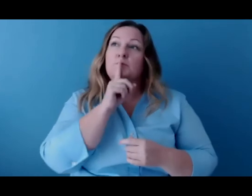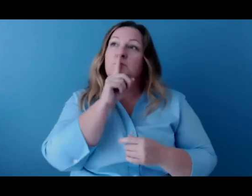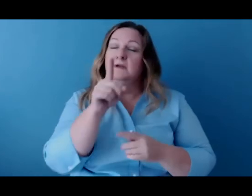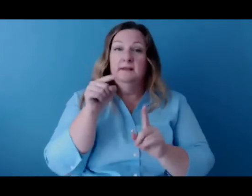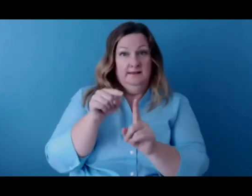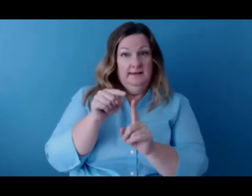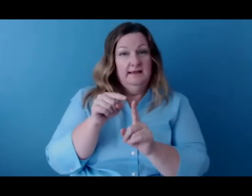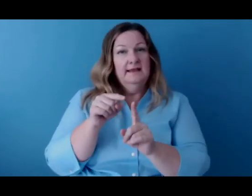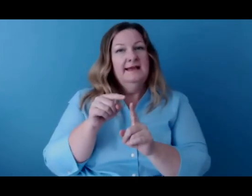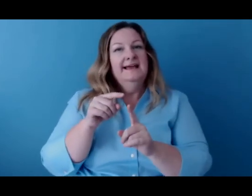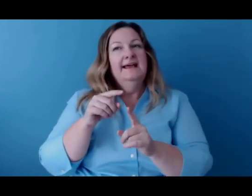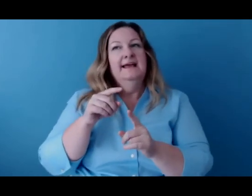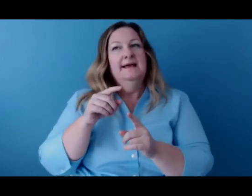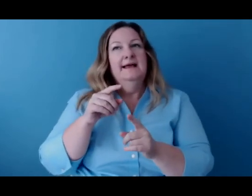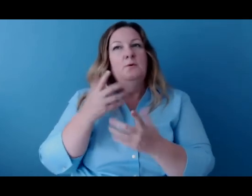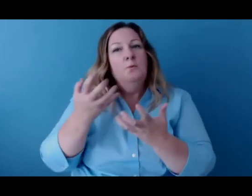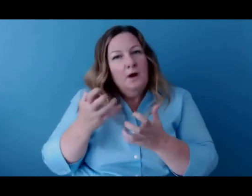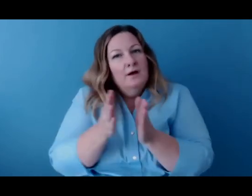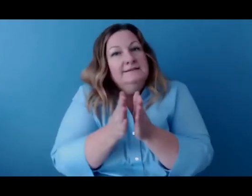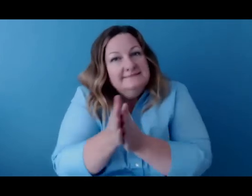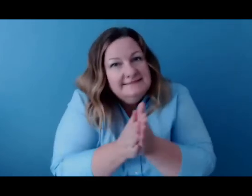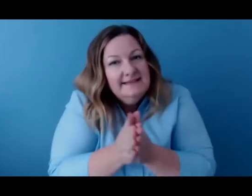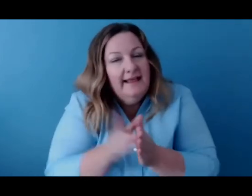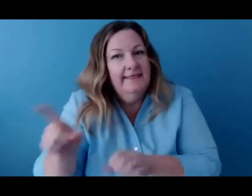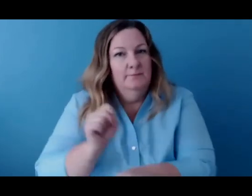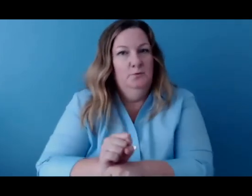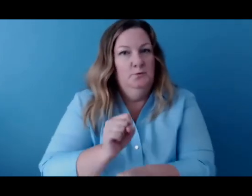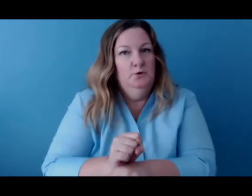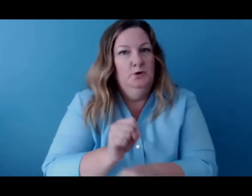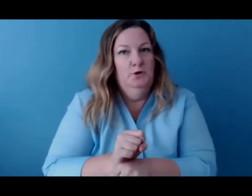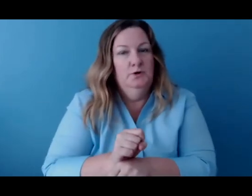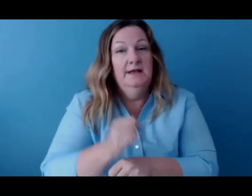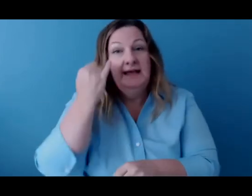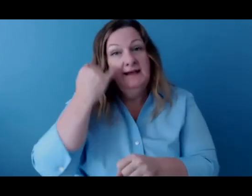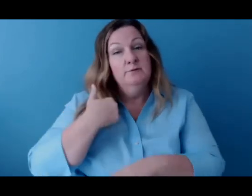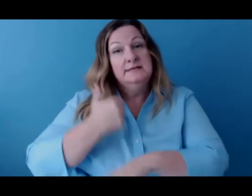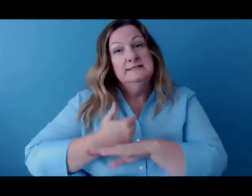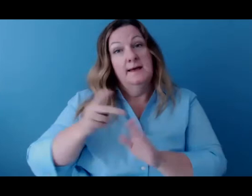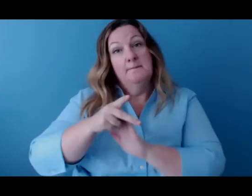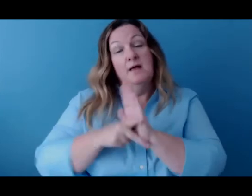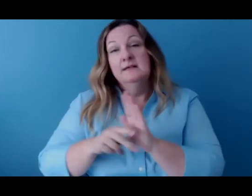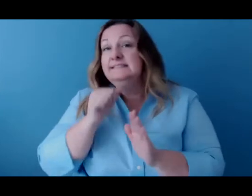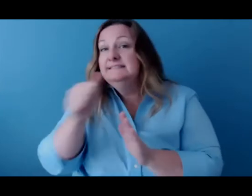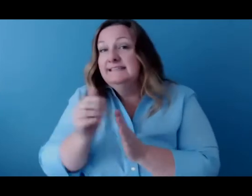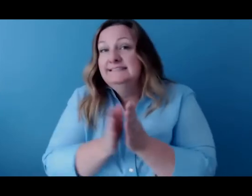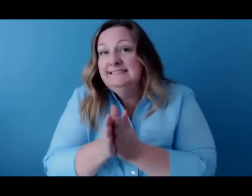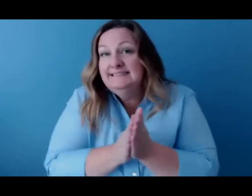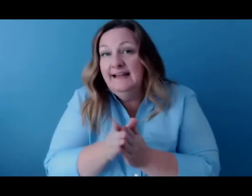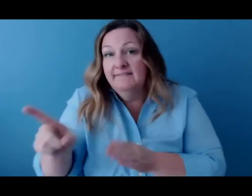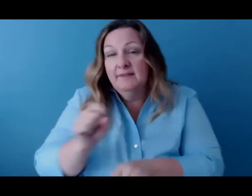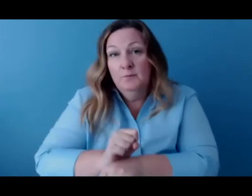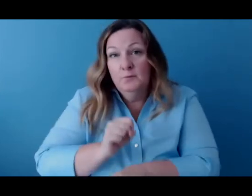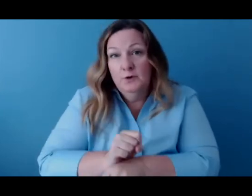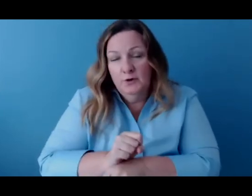from working. And as a policy, that will never have a sustainable future. And so Medicaid will come under attack